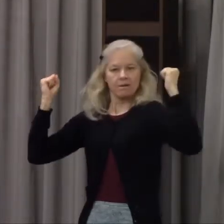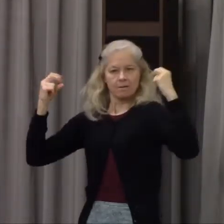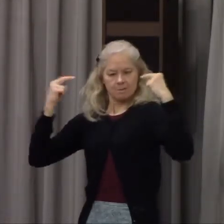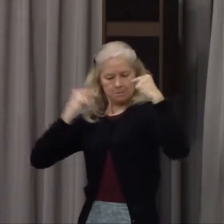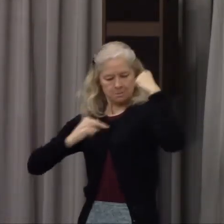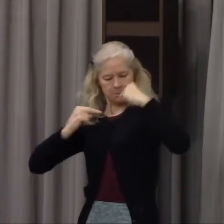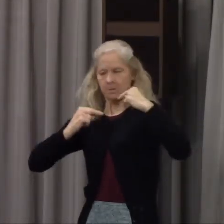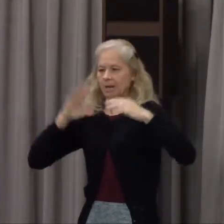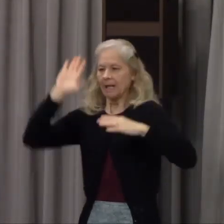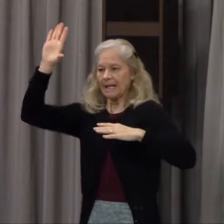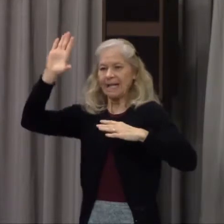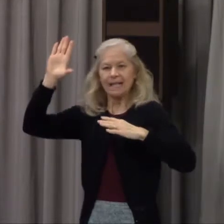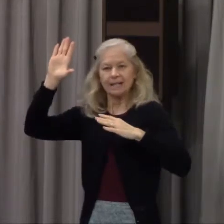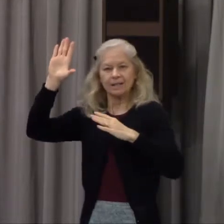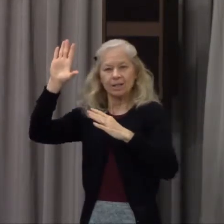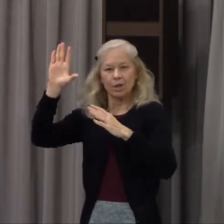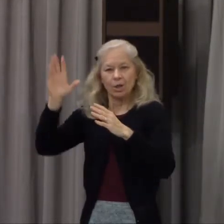whom we have to do.